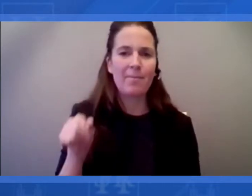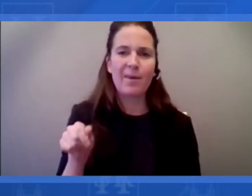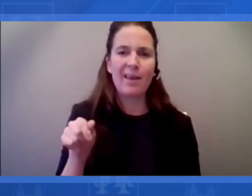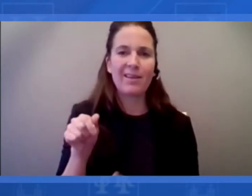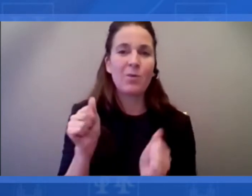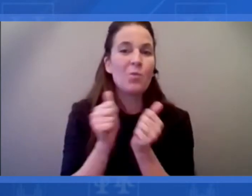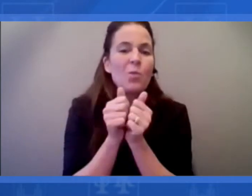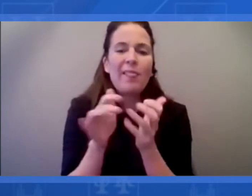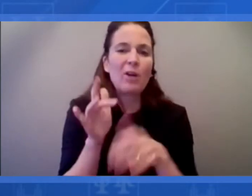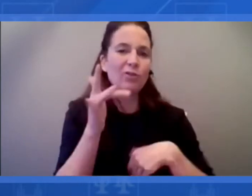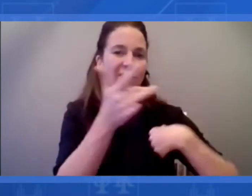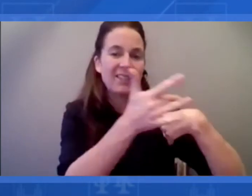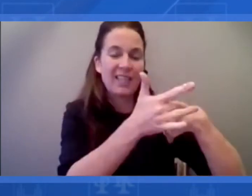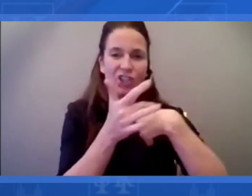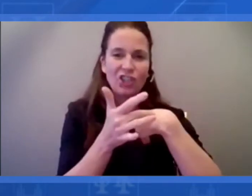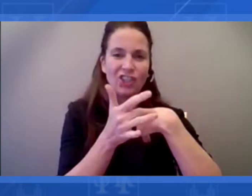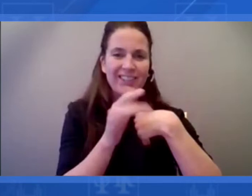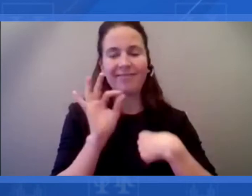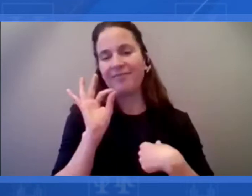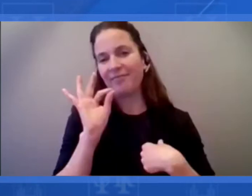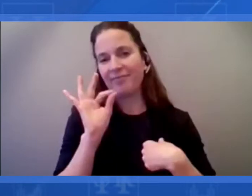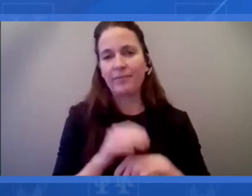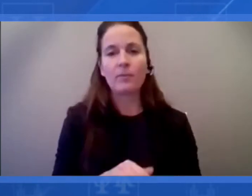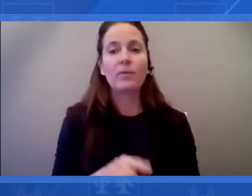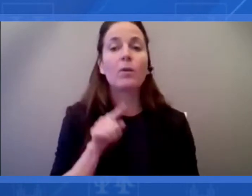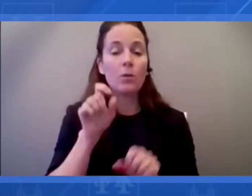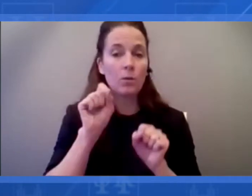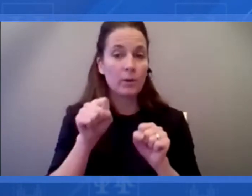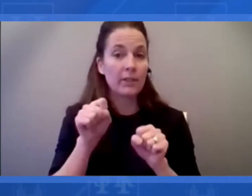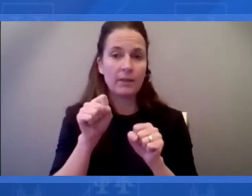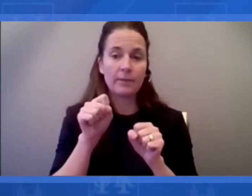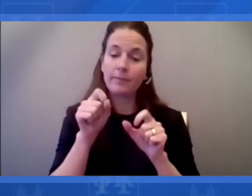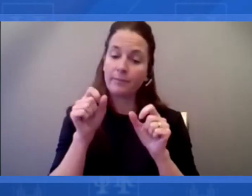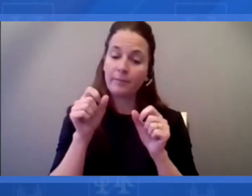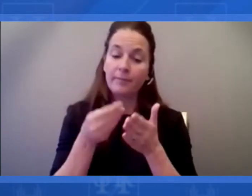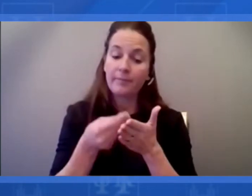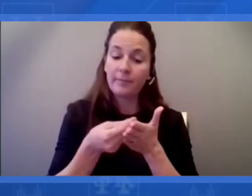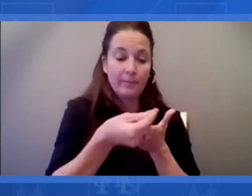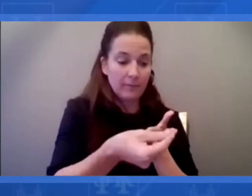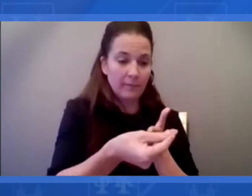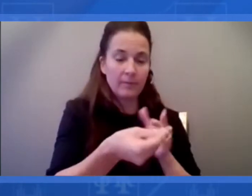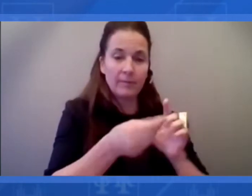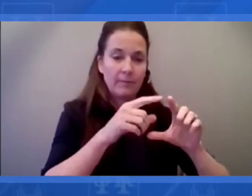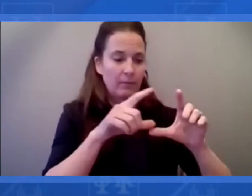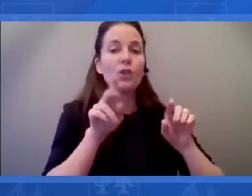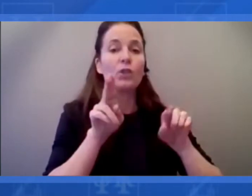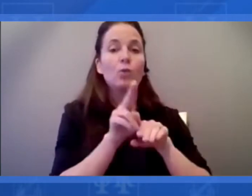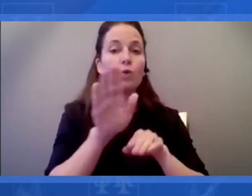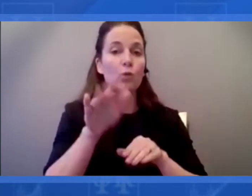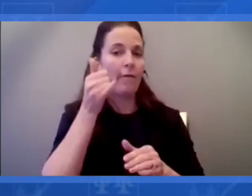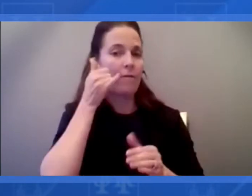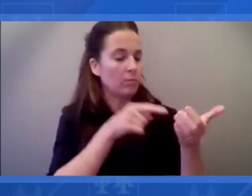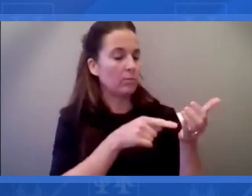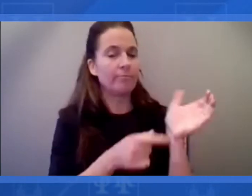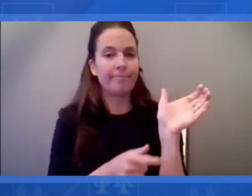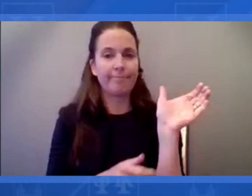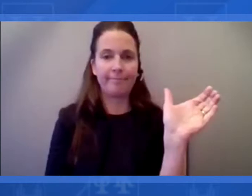Presto e-tickets can be purchased, activated, and displayed for payment using a smartphone.